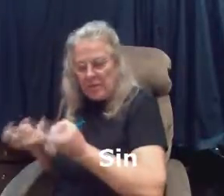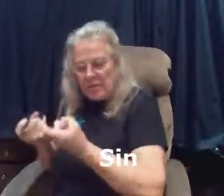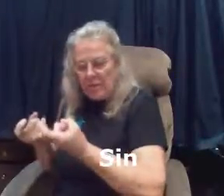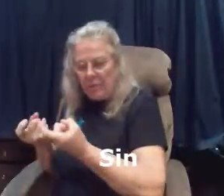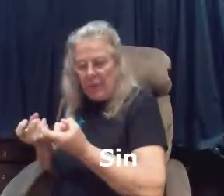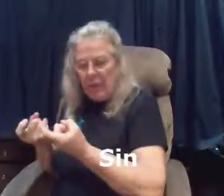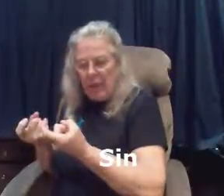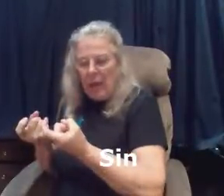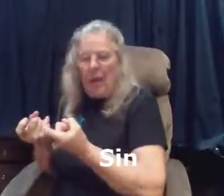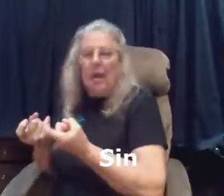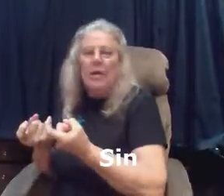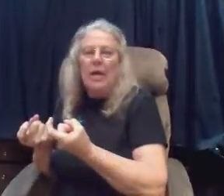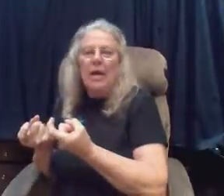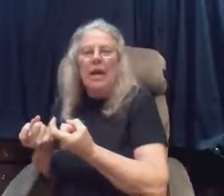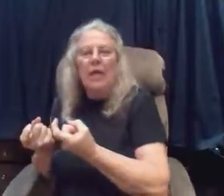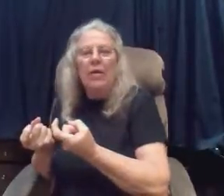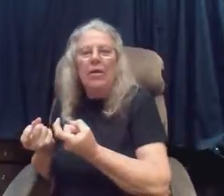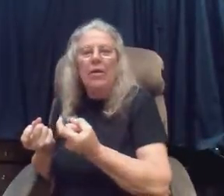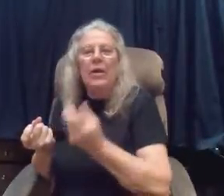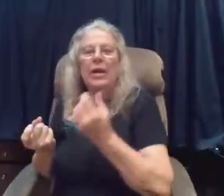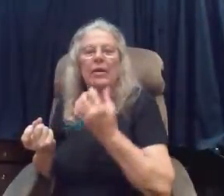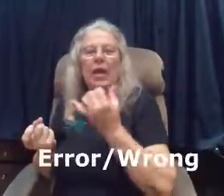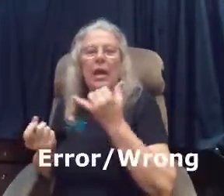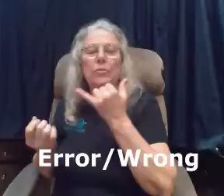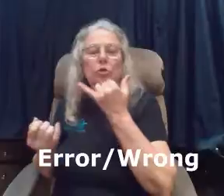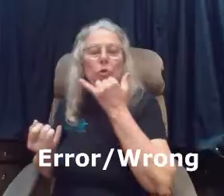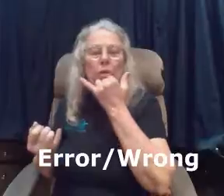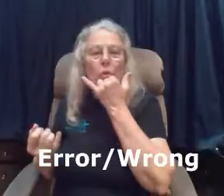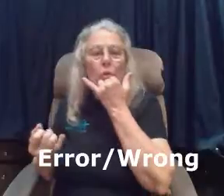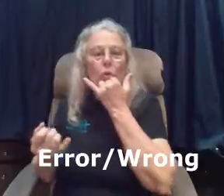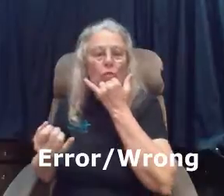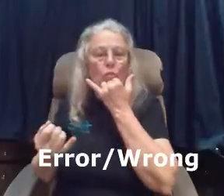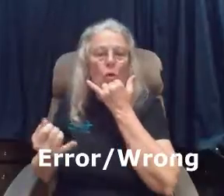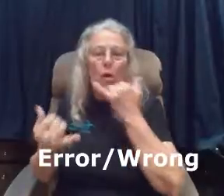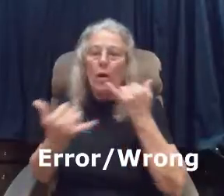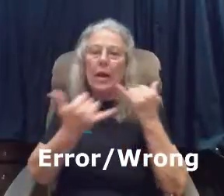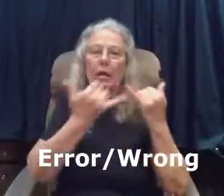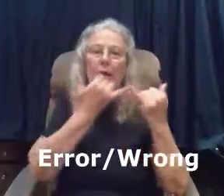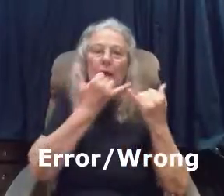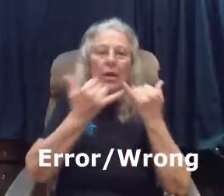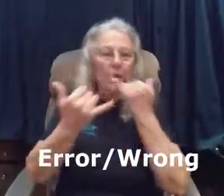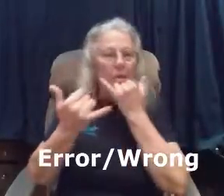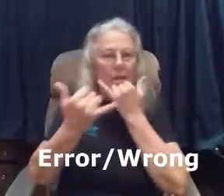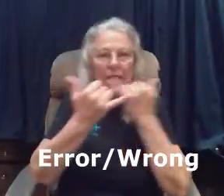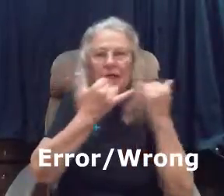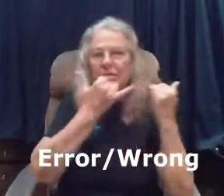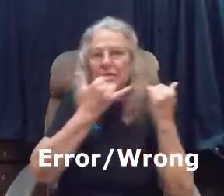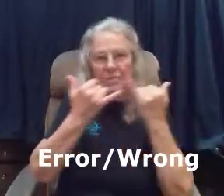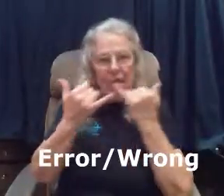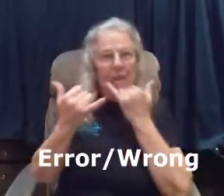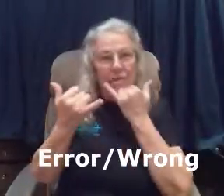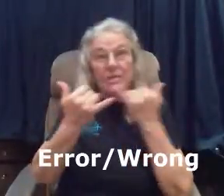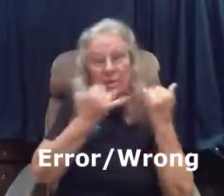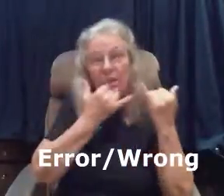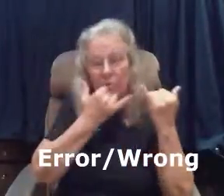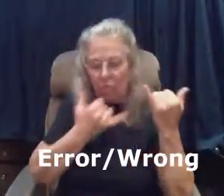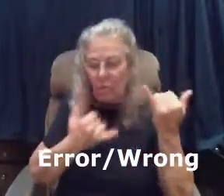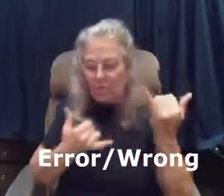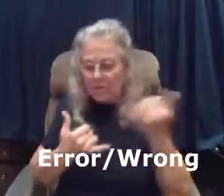Sin. Now, error here, I'm doing the word wrong, and I've done several wrongs in